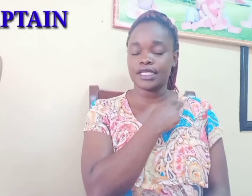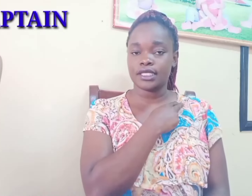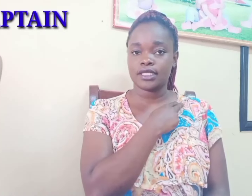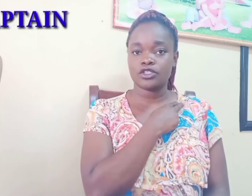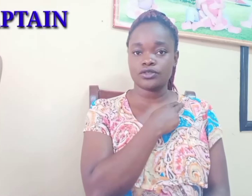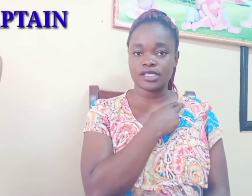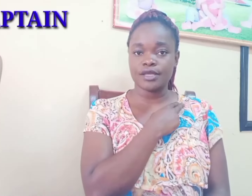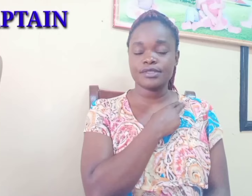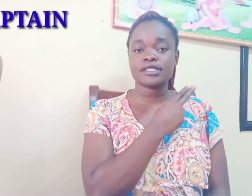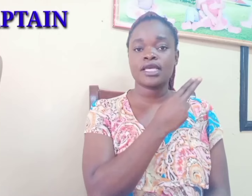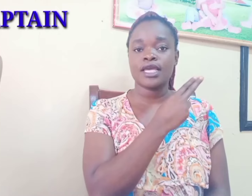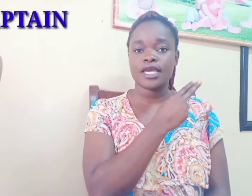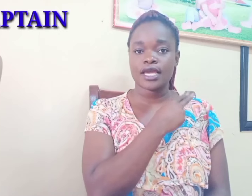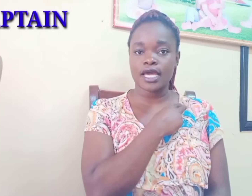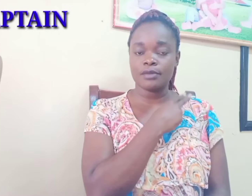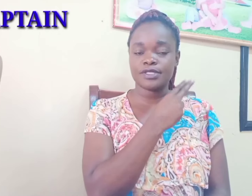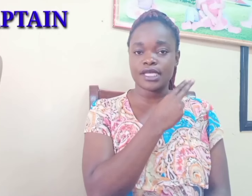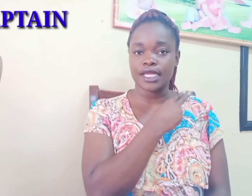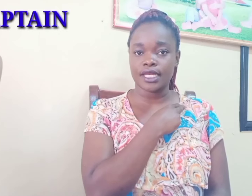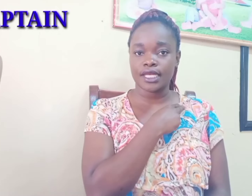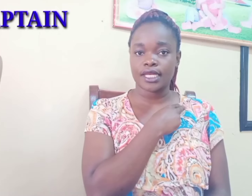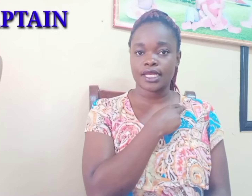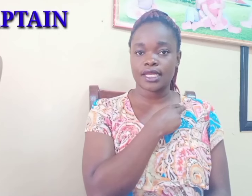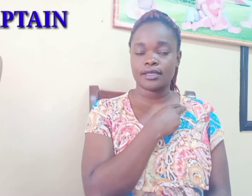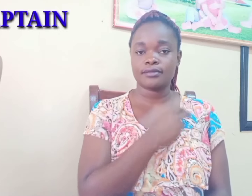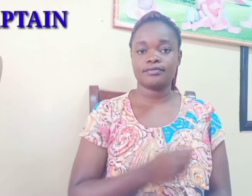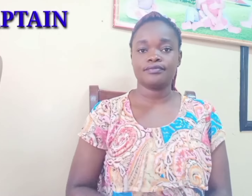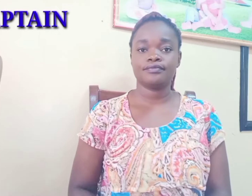captain, two times. Captain.